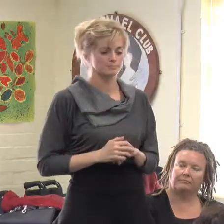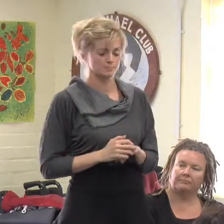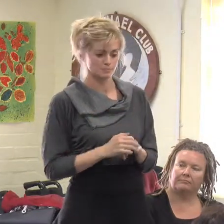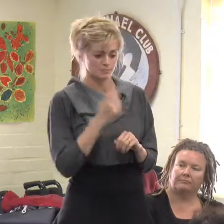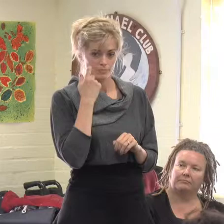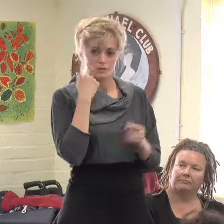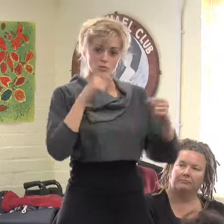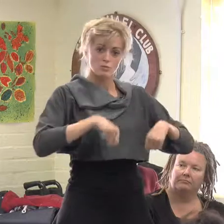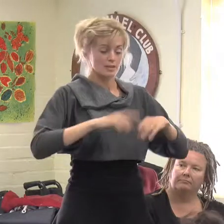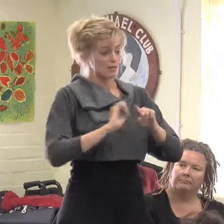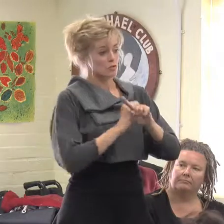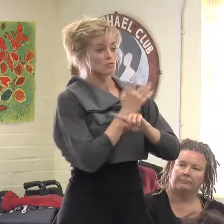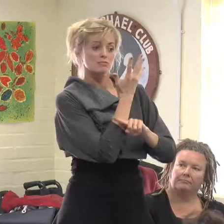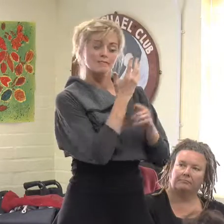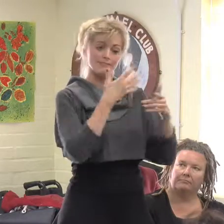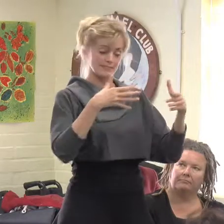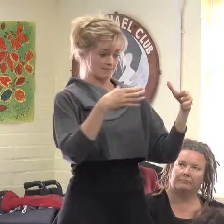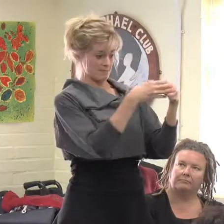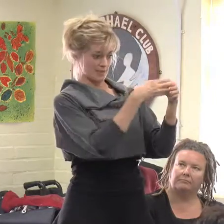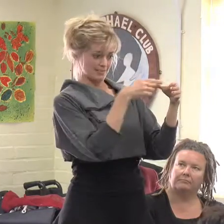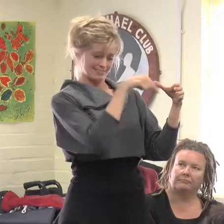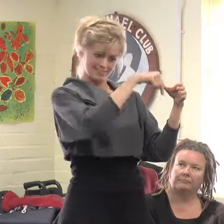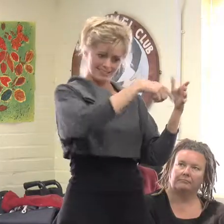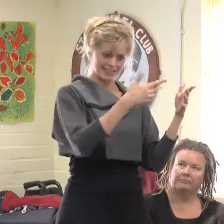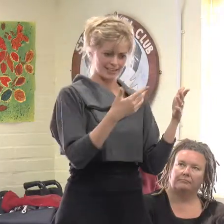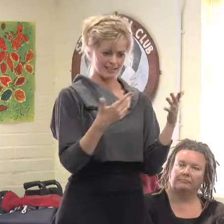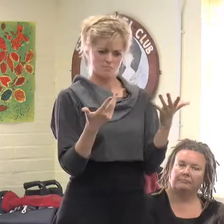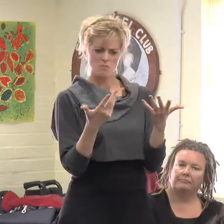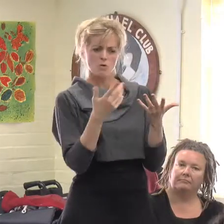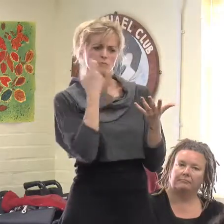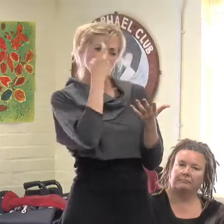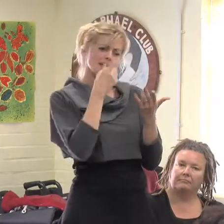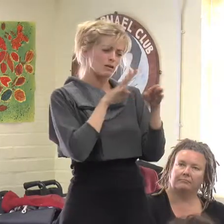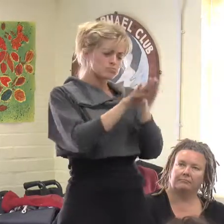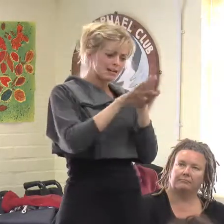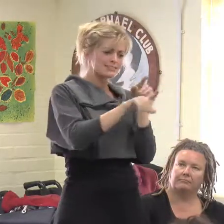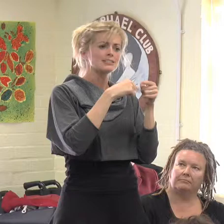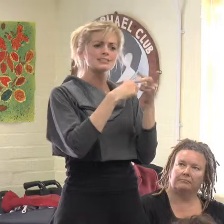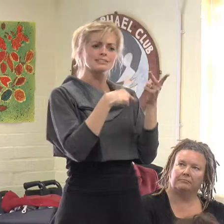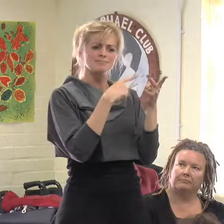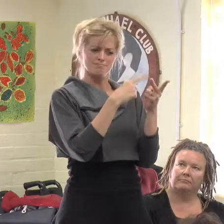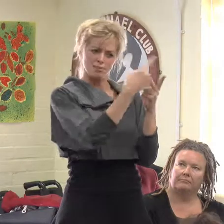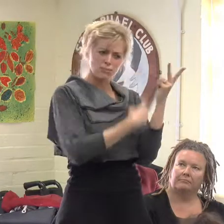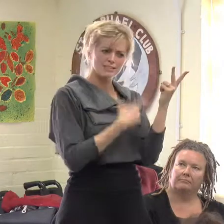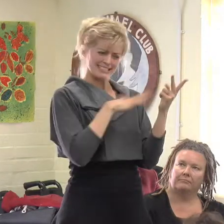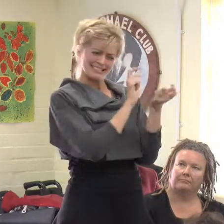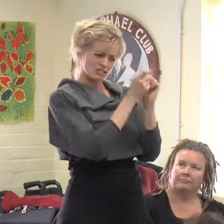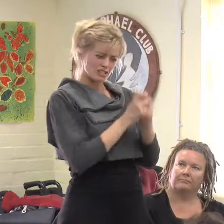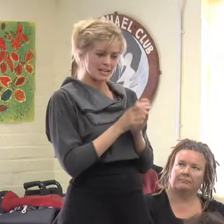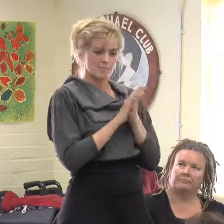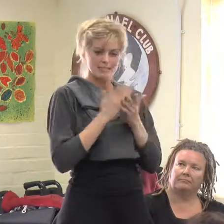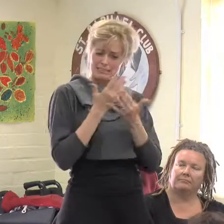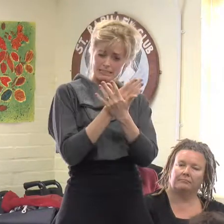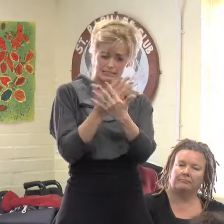actually believe in transforming practice, policy and attitudes so that hundreds of thousands of